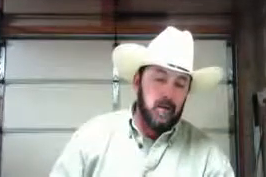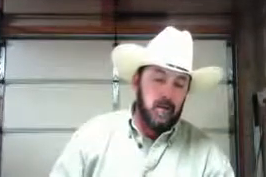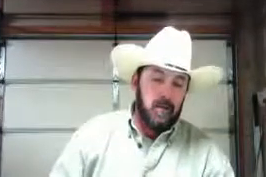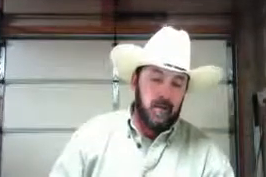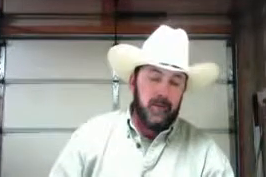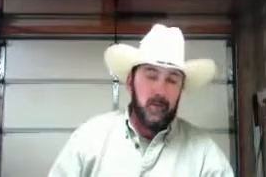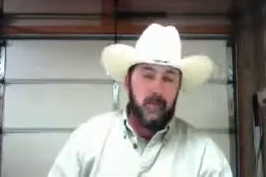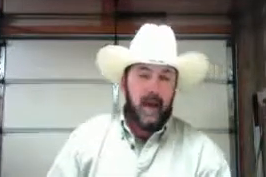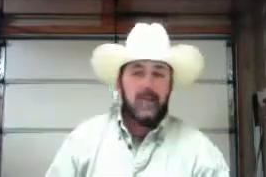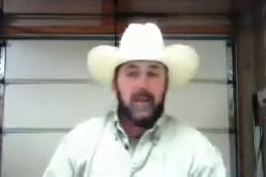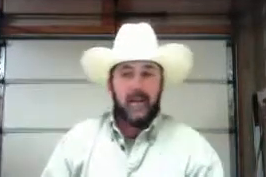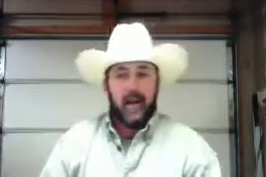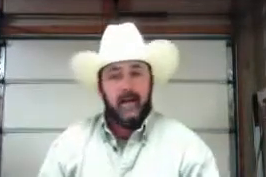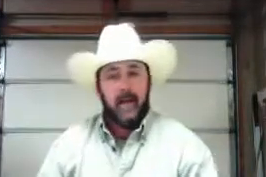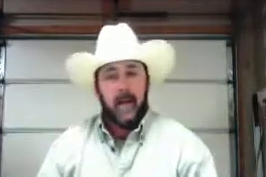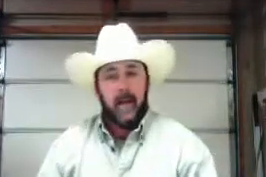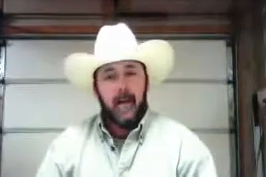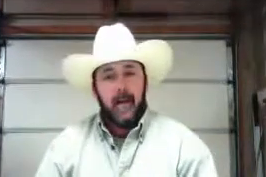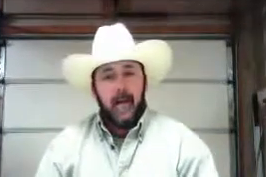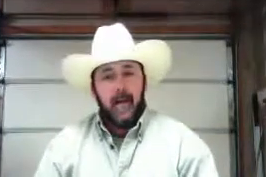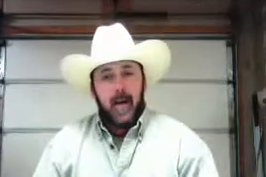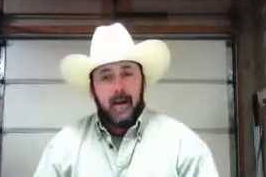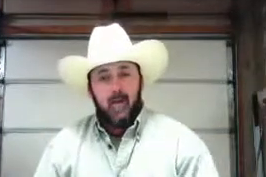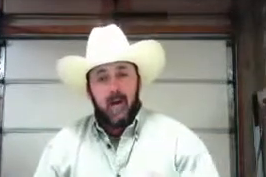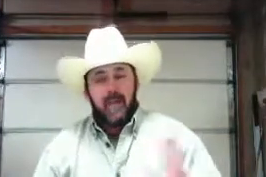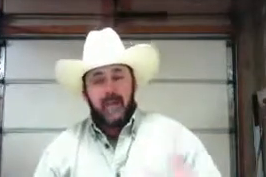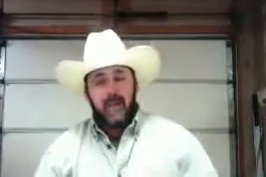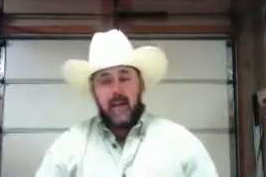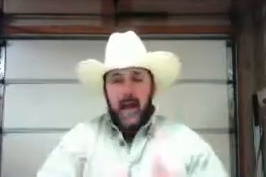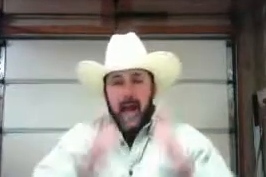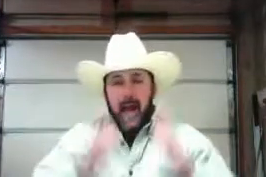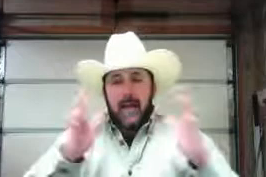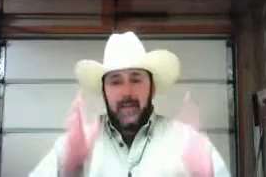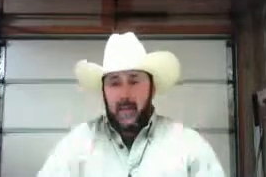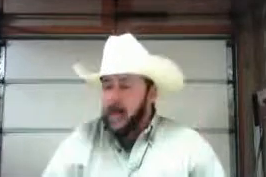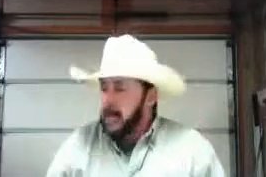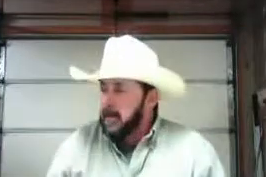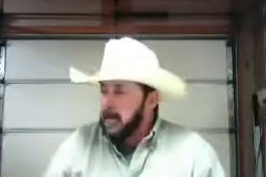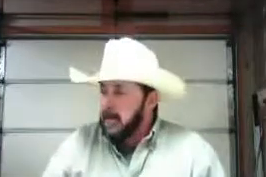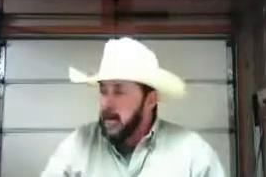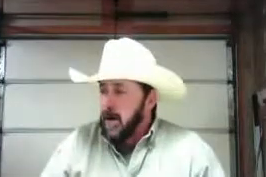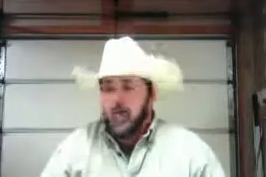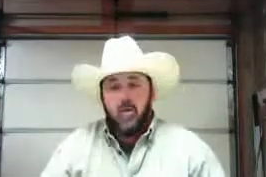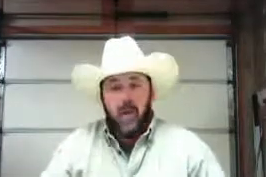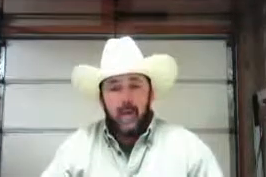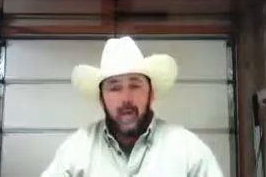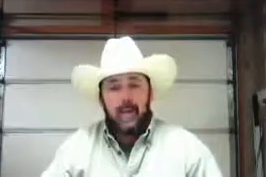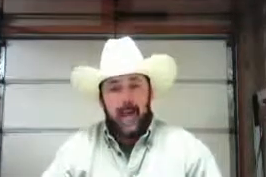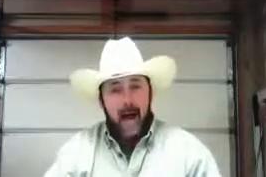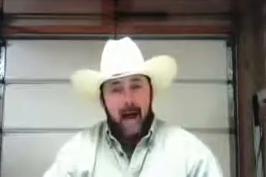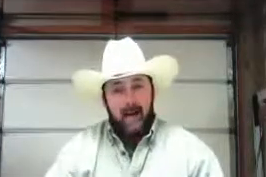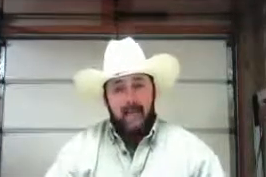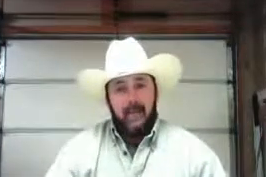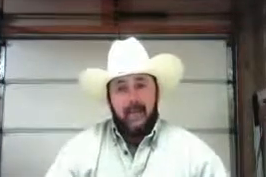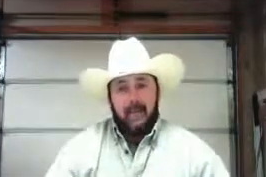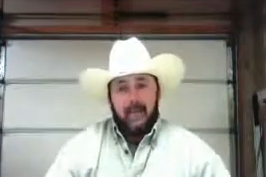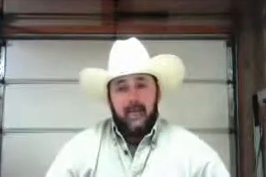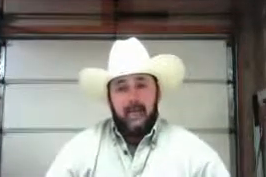But if you're a patriot tonight, and you're watching this video, I got to ask you, are you willing to die for what